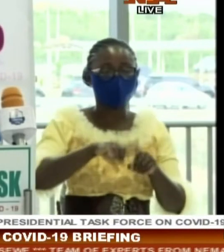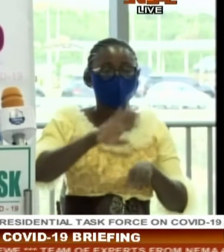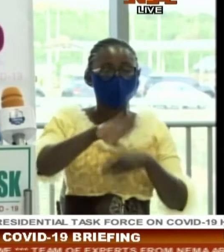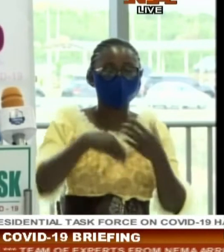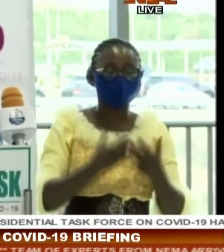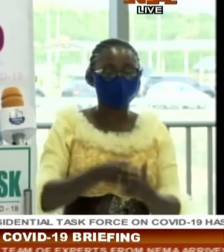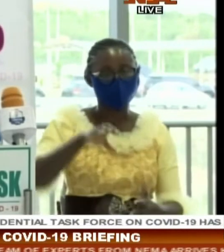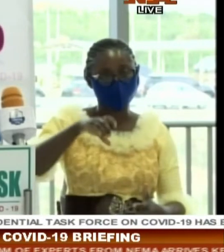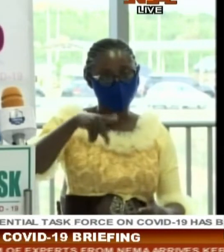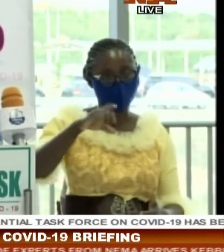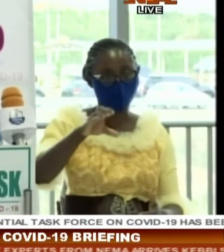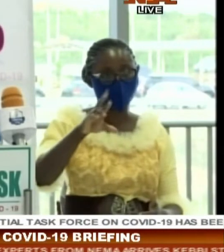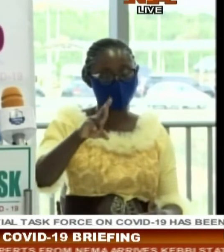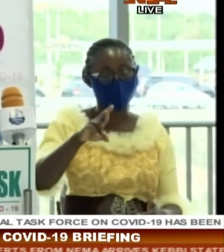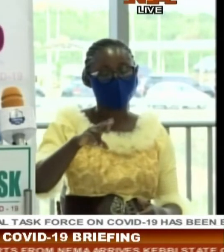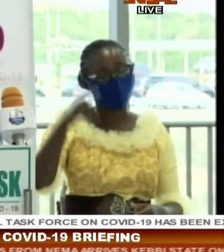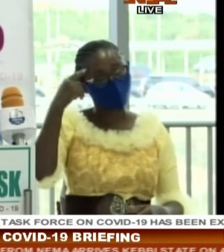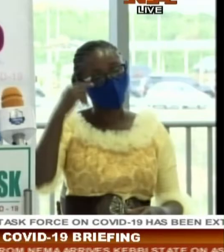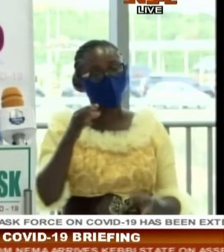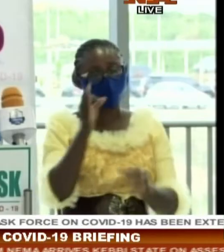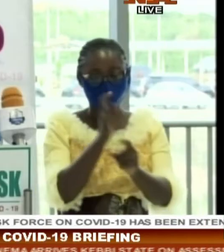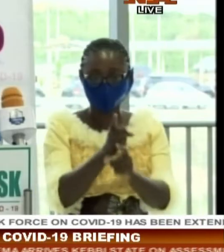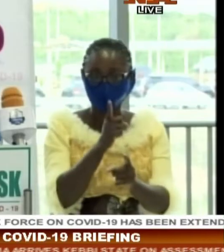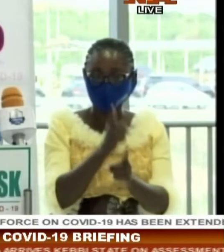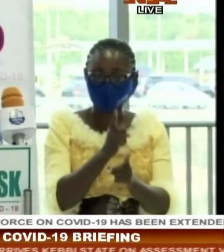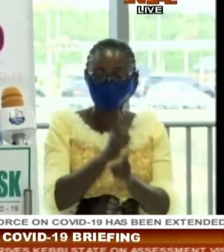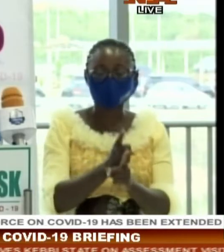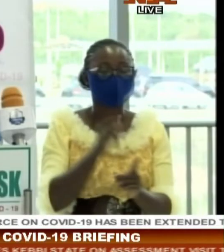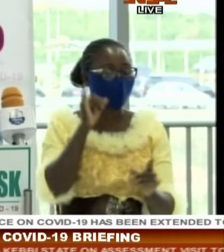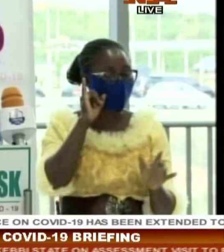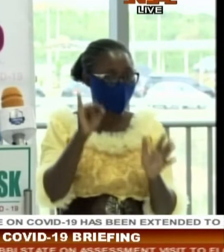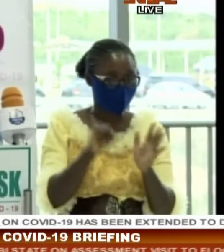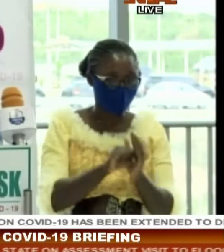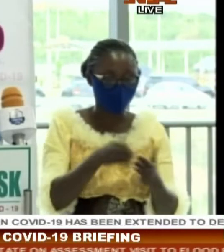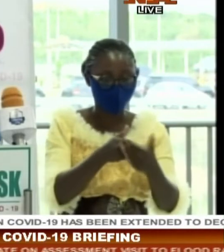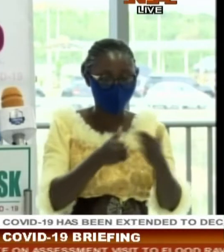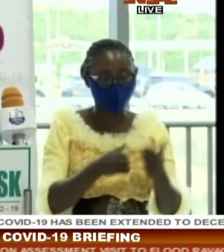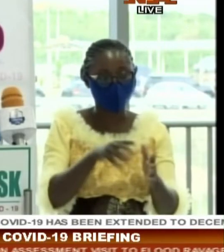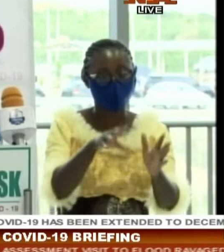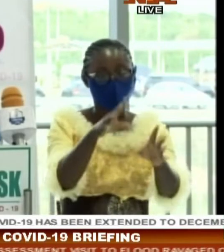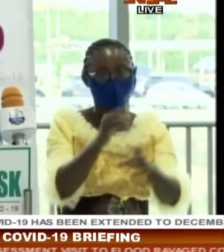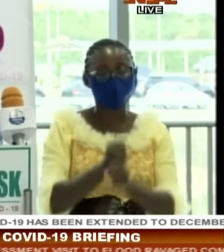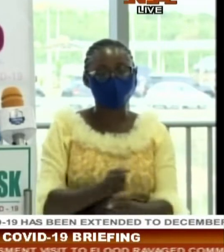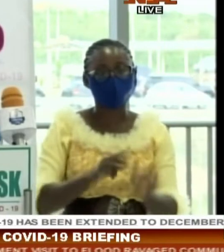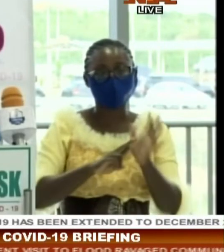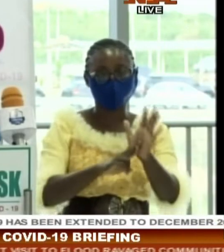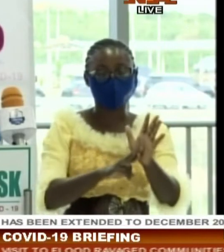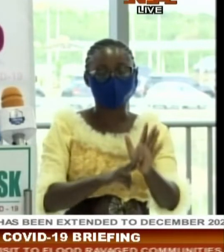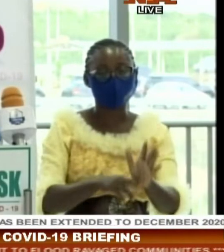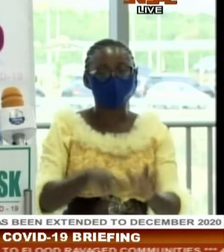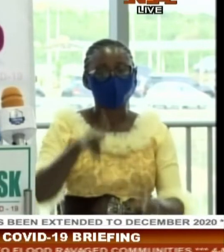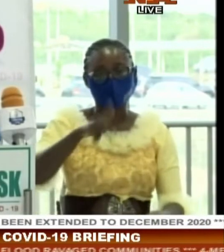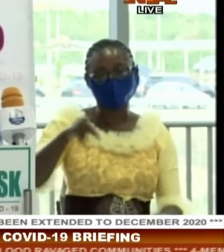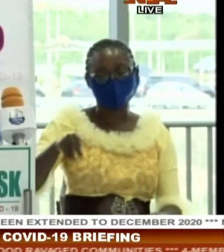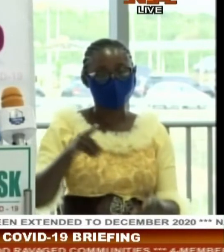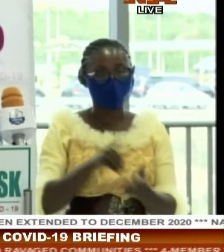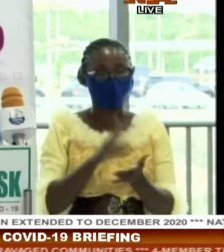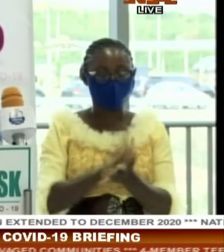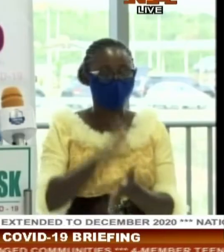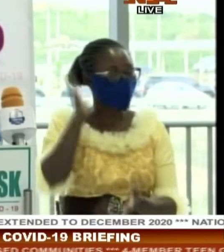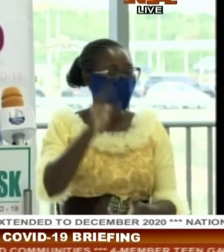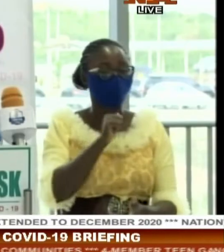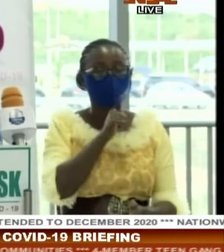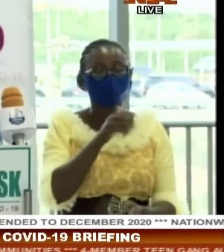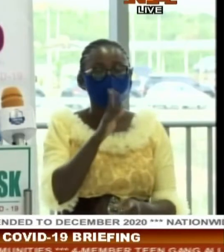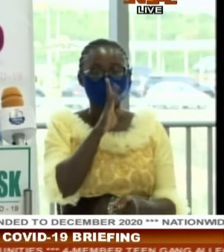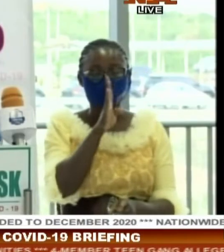to enable proper identification before sample collection. Passports will not be returned by immigration service as it used to be.